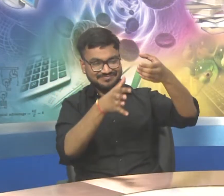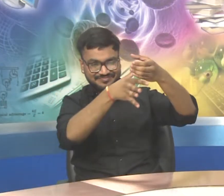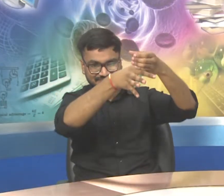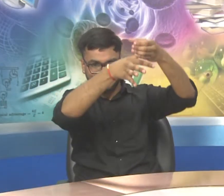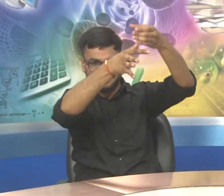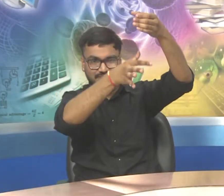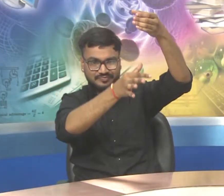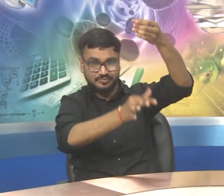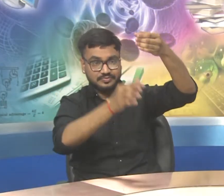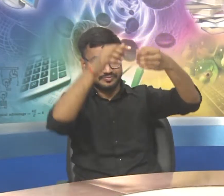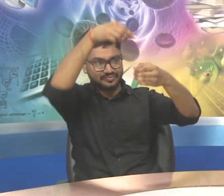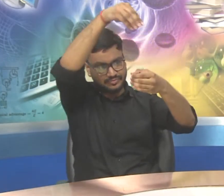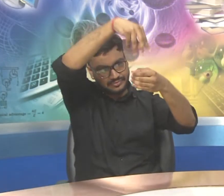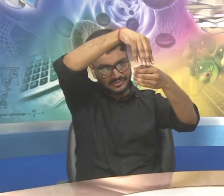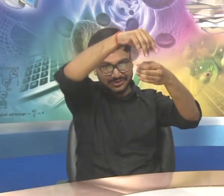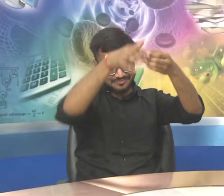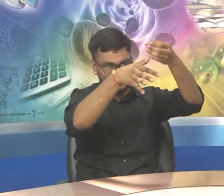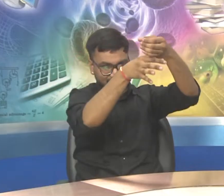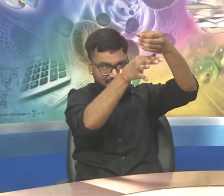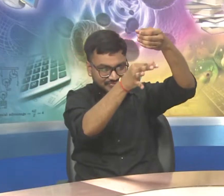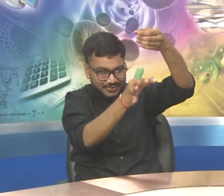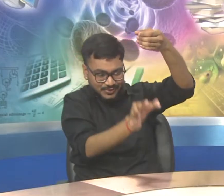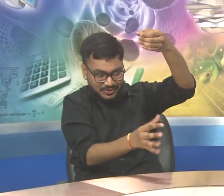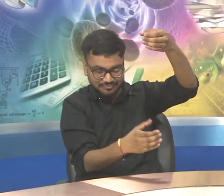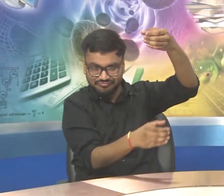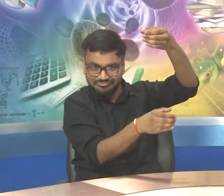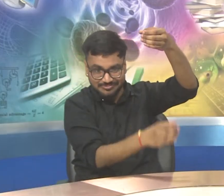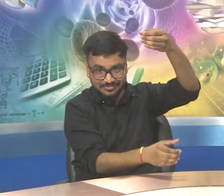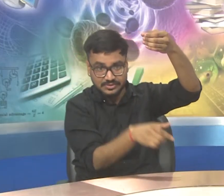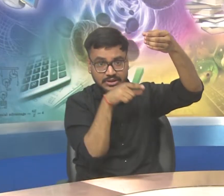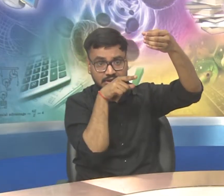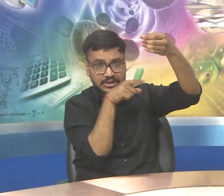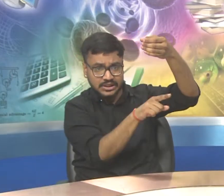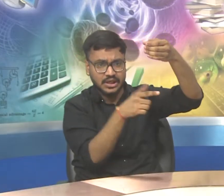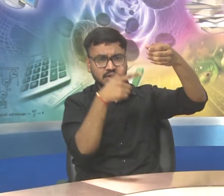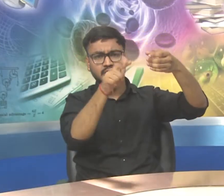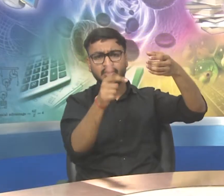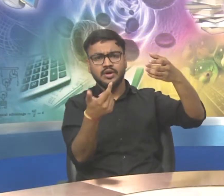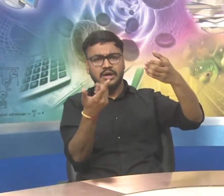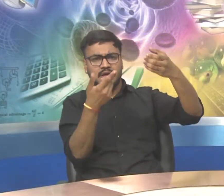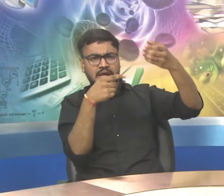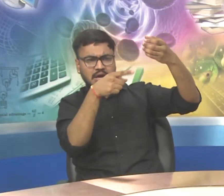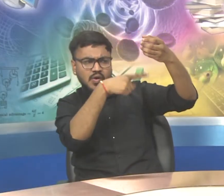First, pour the mixture of the two liquids into a separating funnel.